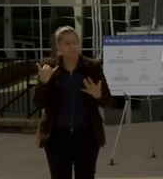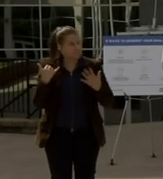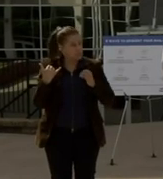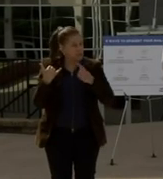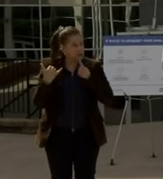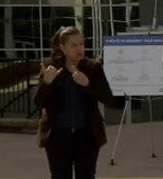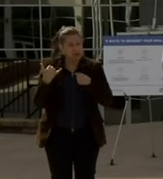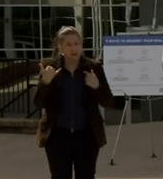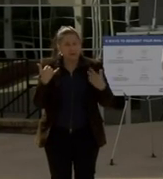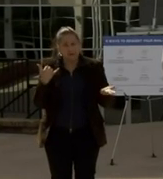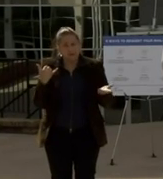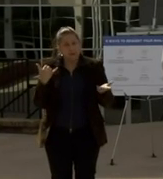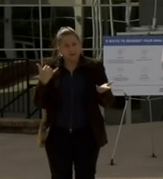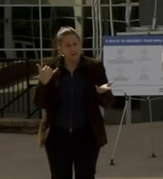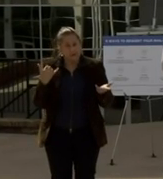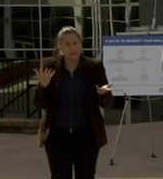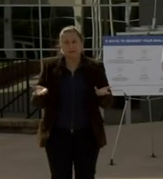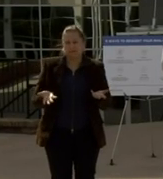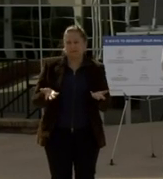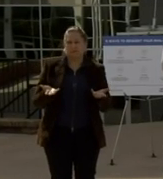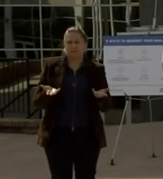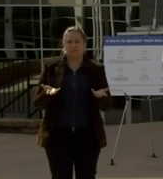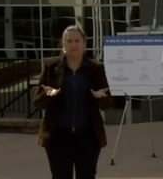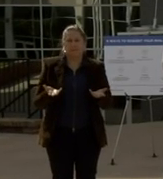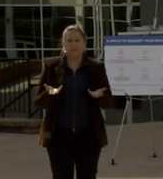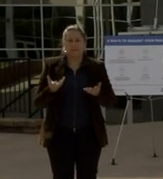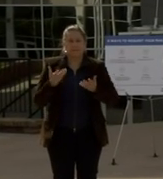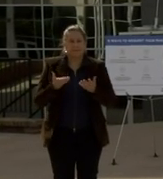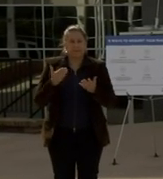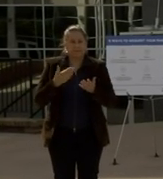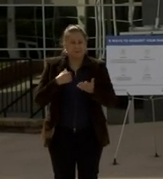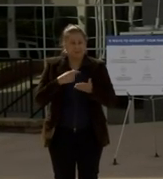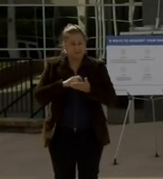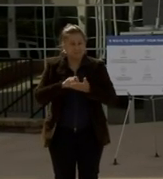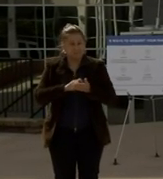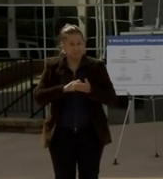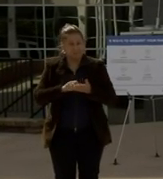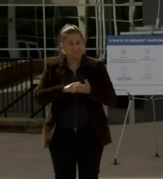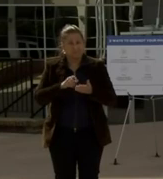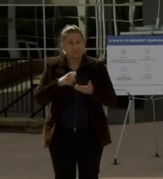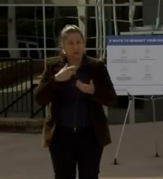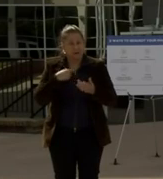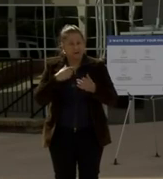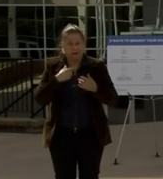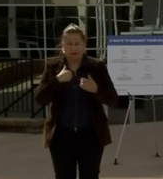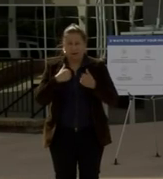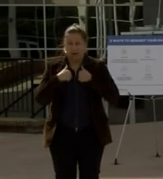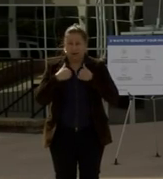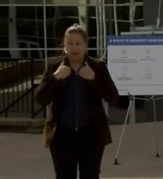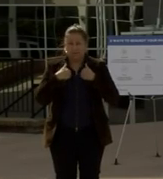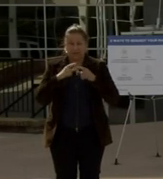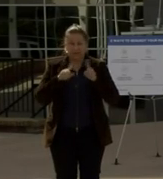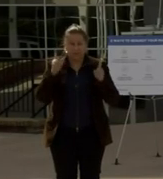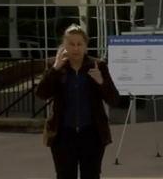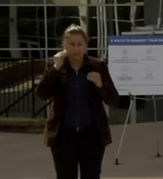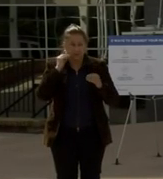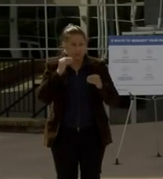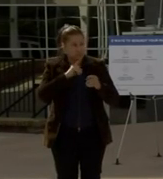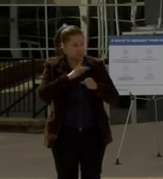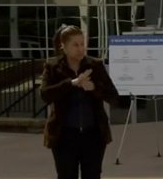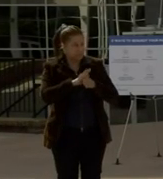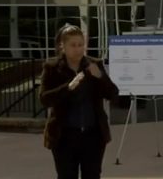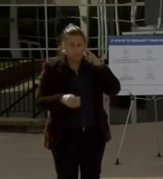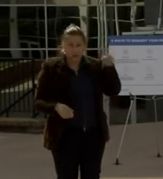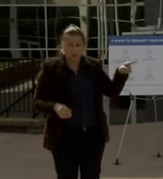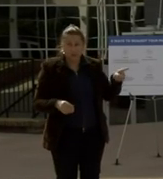would you have adequate staff to handle an influx of phone calls? Well, right now, phoning is not a great idea.